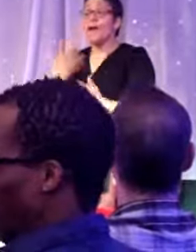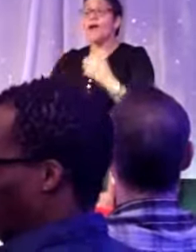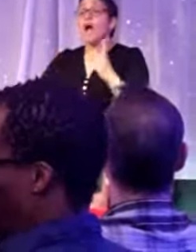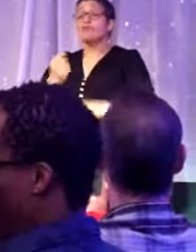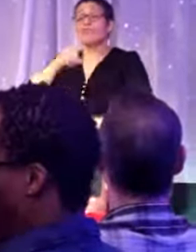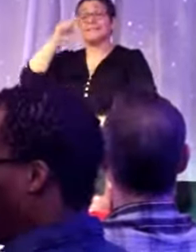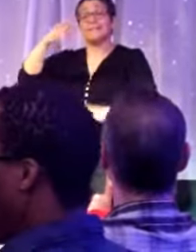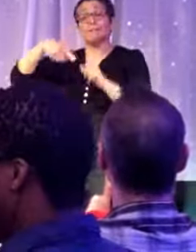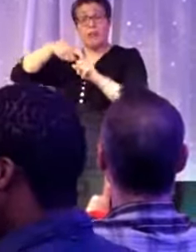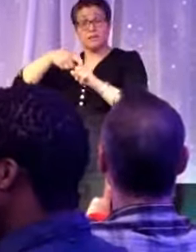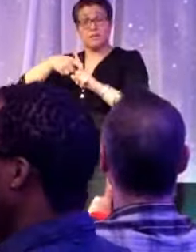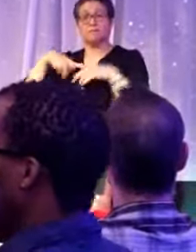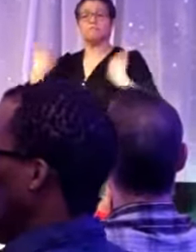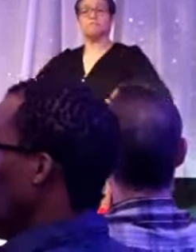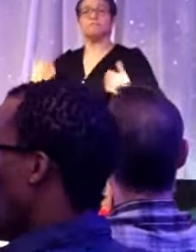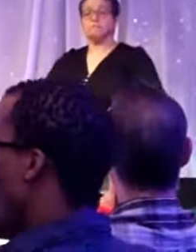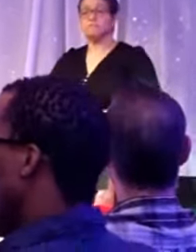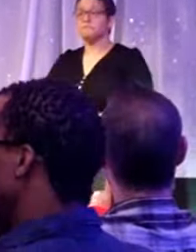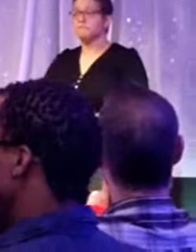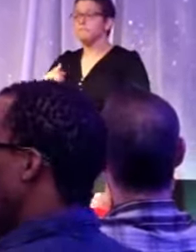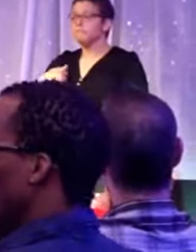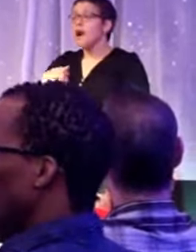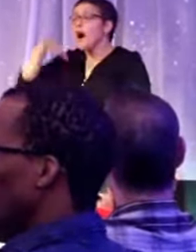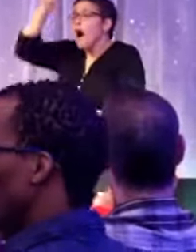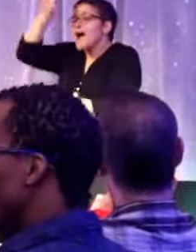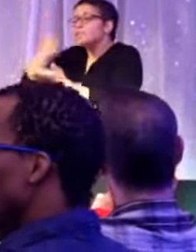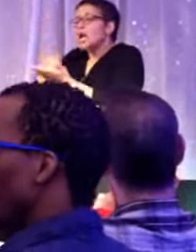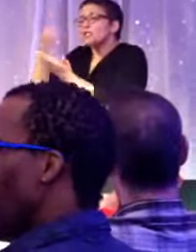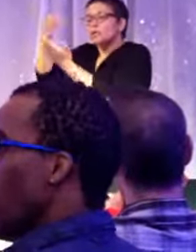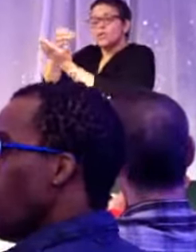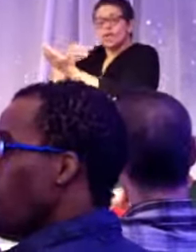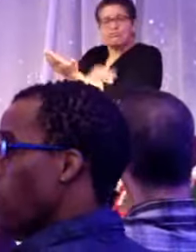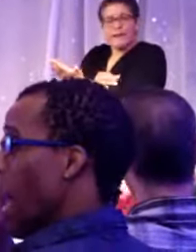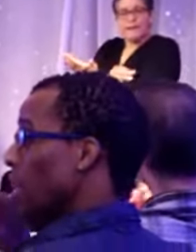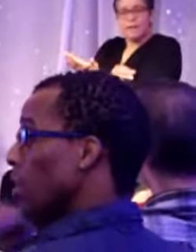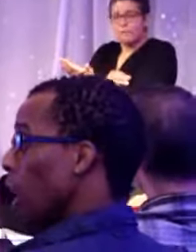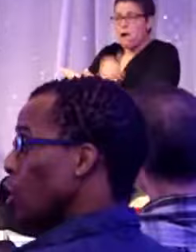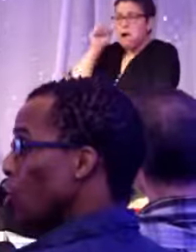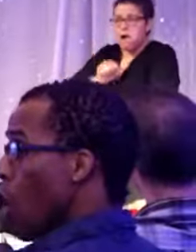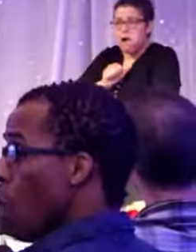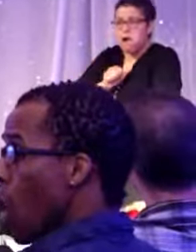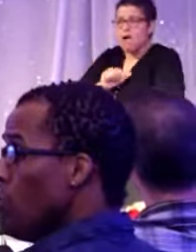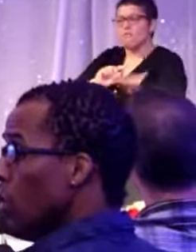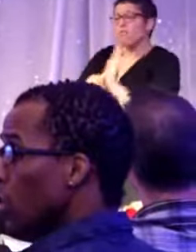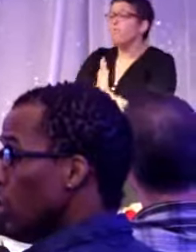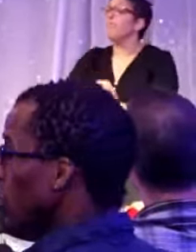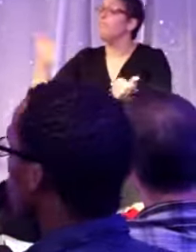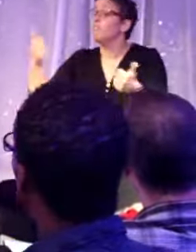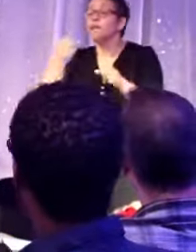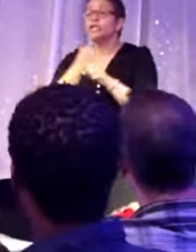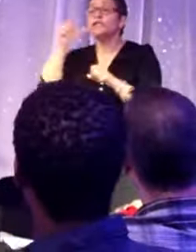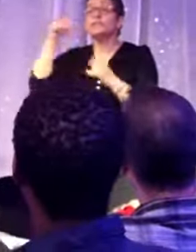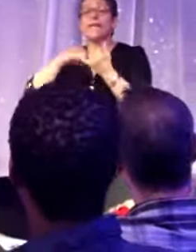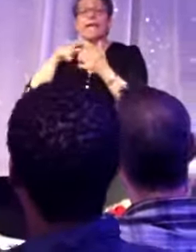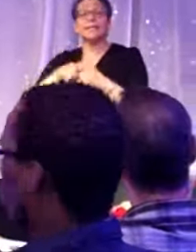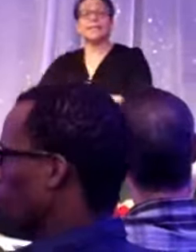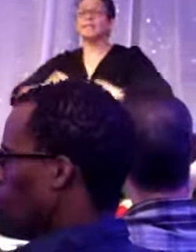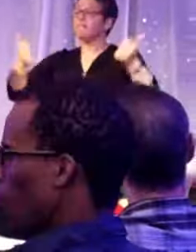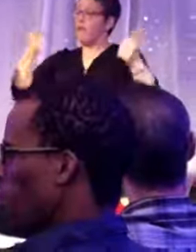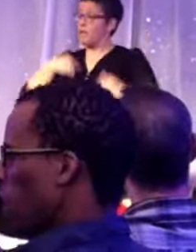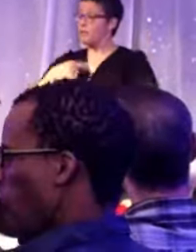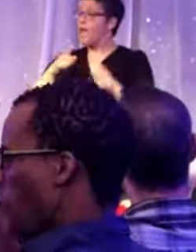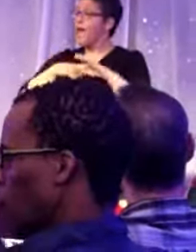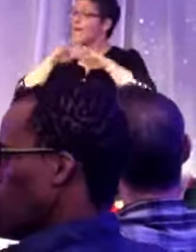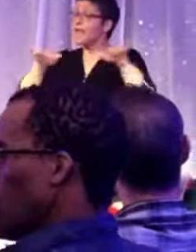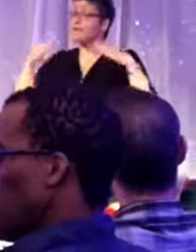I showed them, downloaded the curriculum. My GCSEs, I was fine. A-levels were